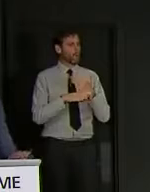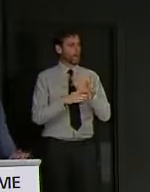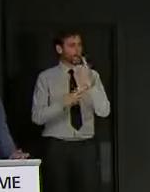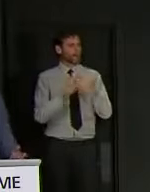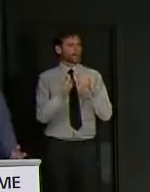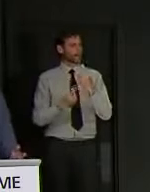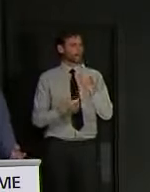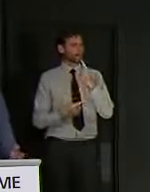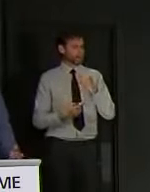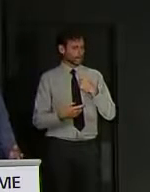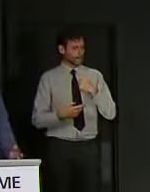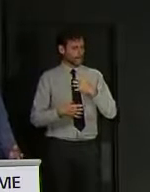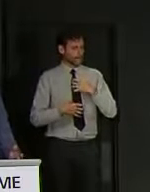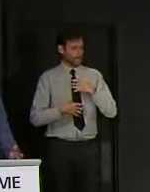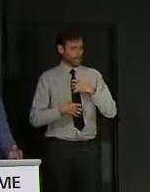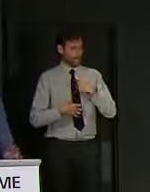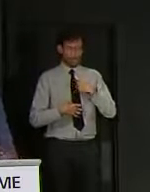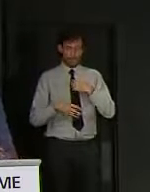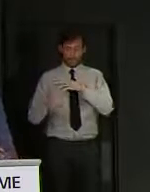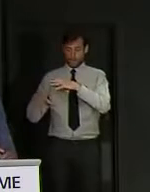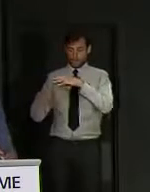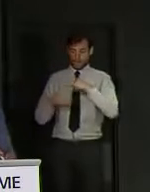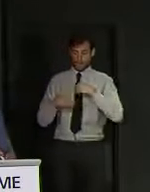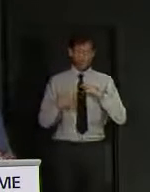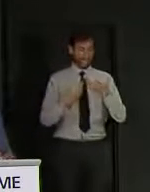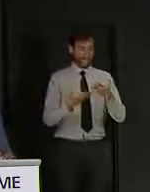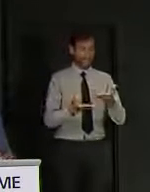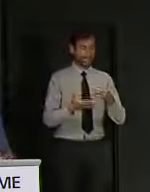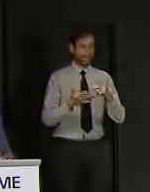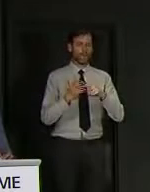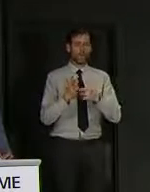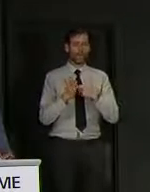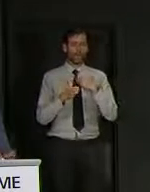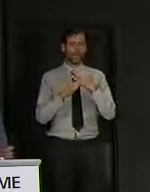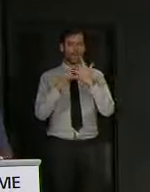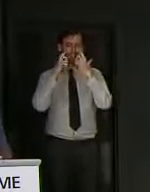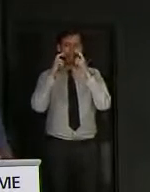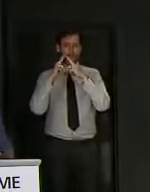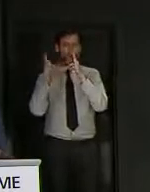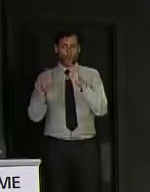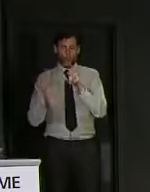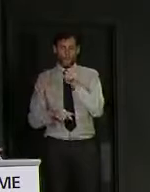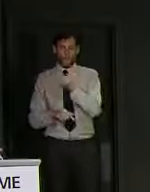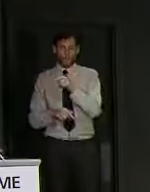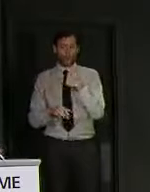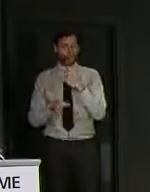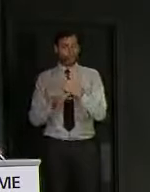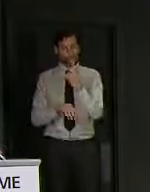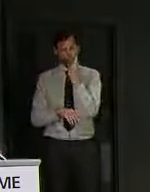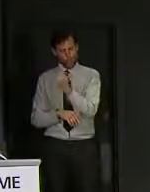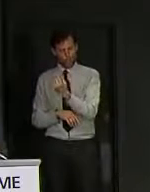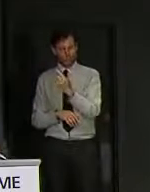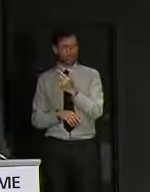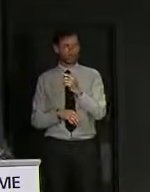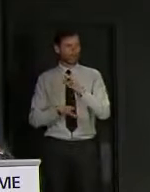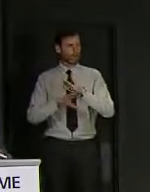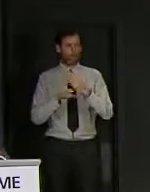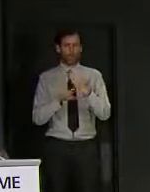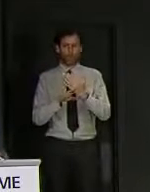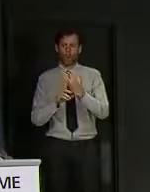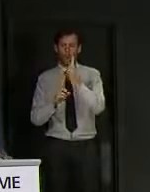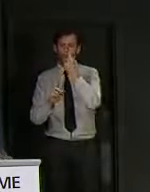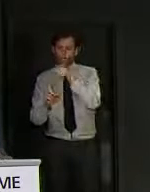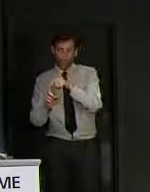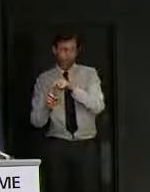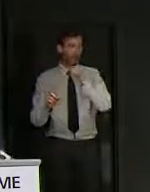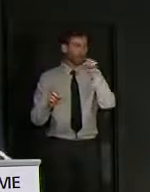care homes, and the government said that they shouldn't move between care homes. At any point, did the government tell health boards not to